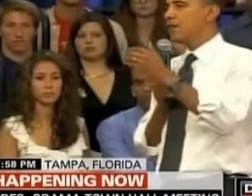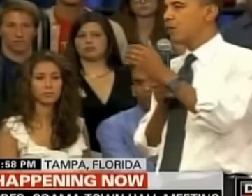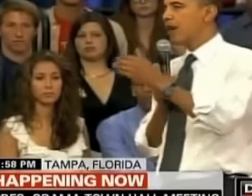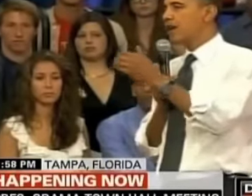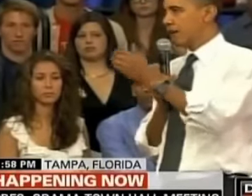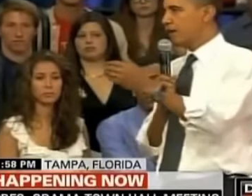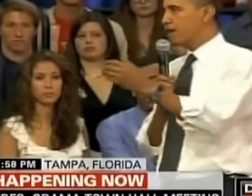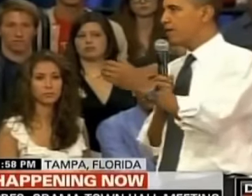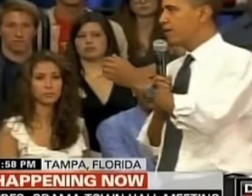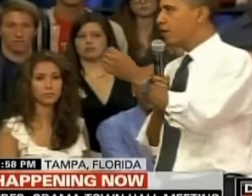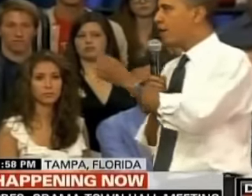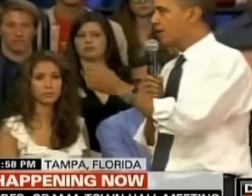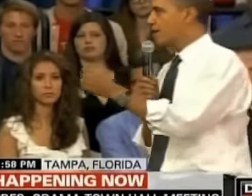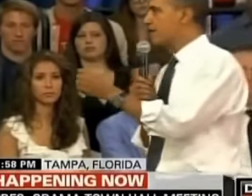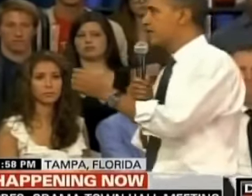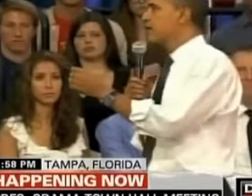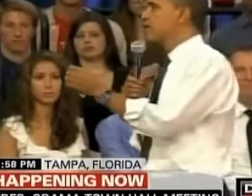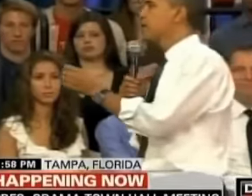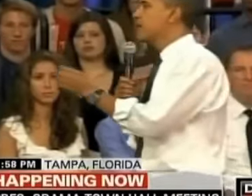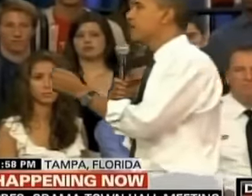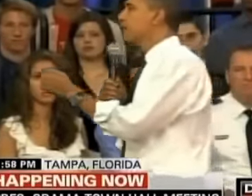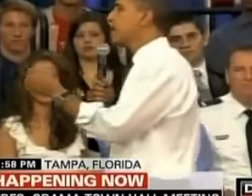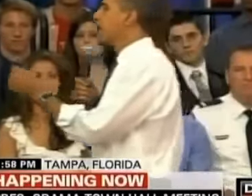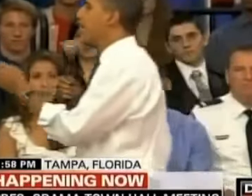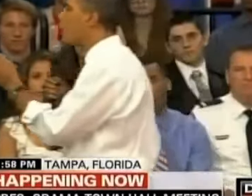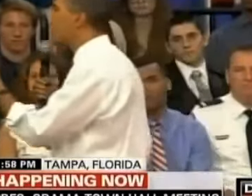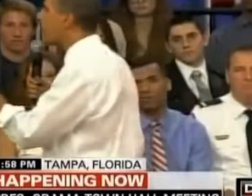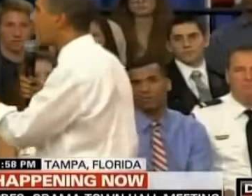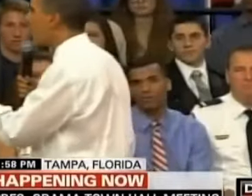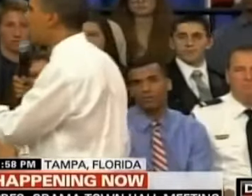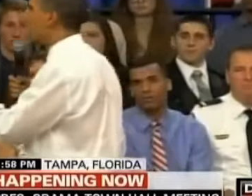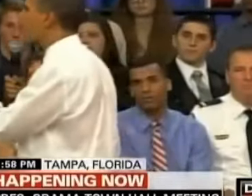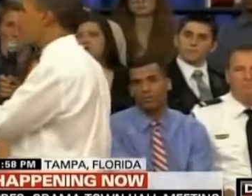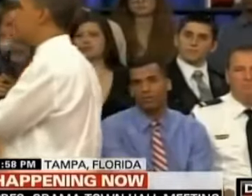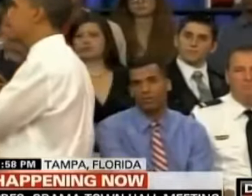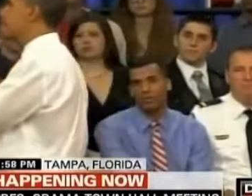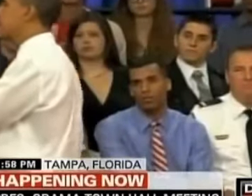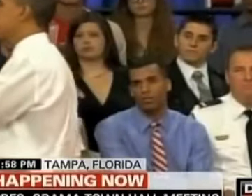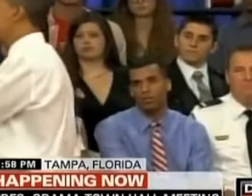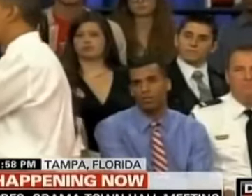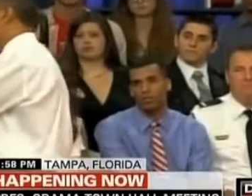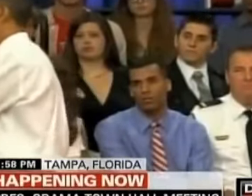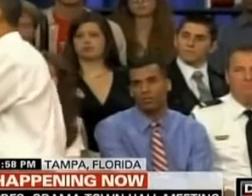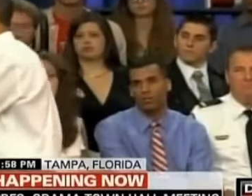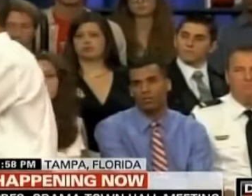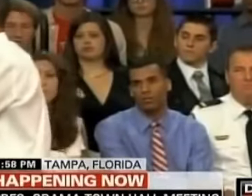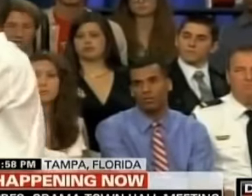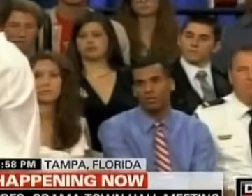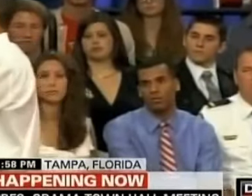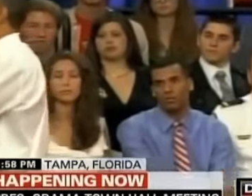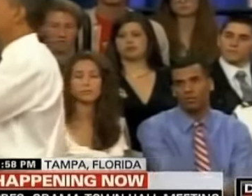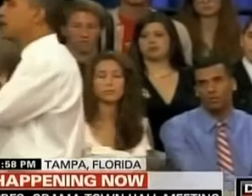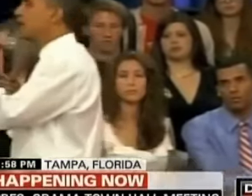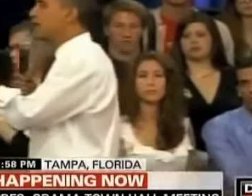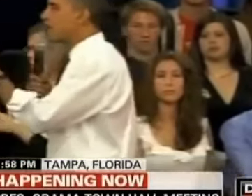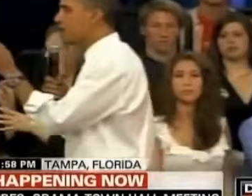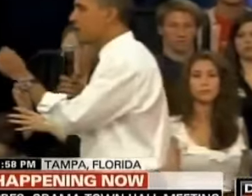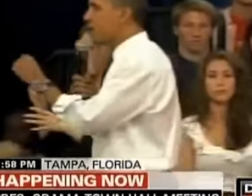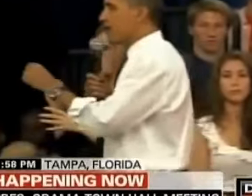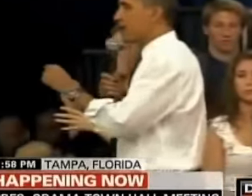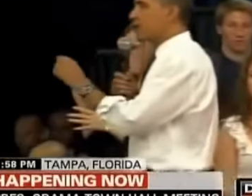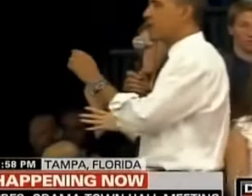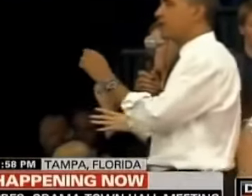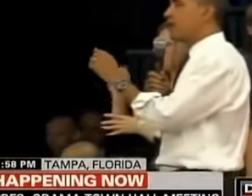It is critical for us, and I will never waver from ensuring